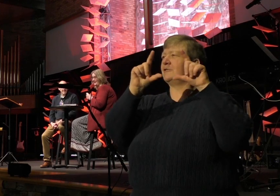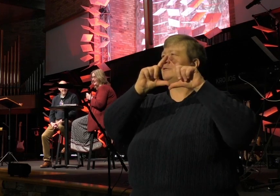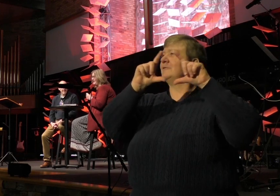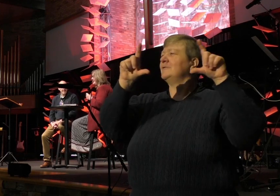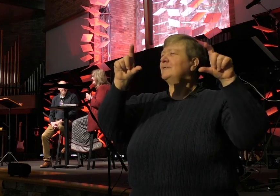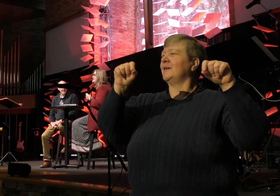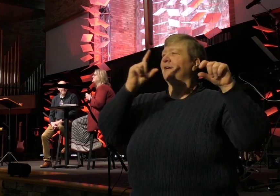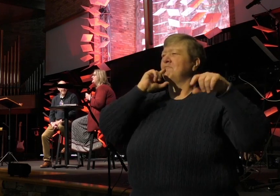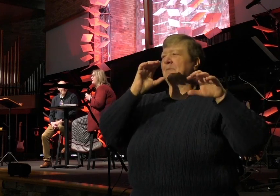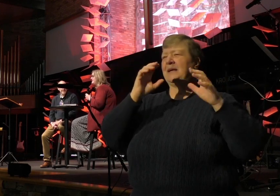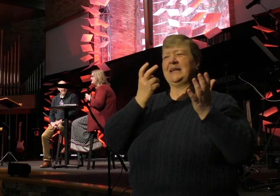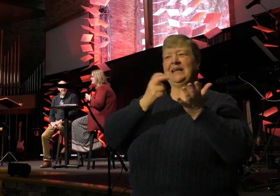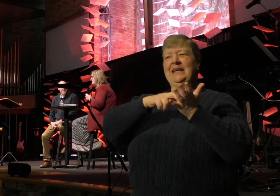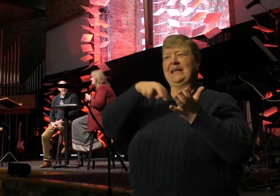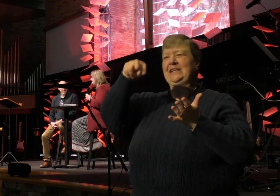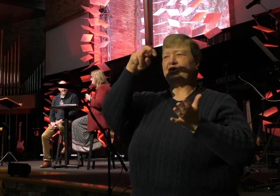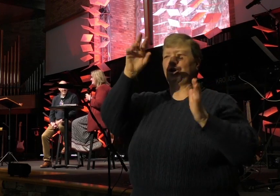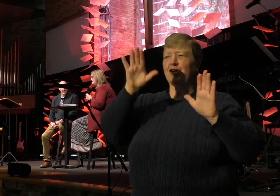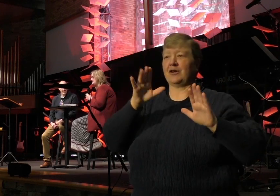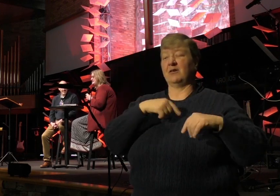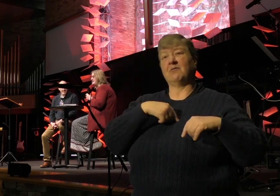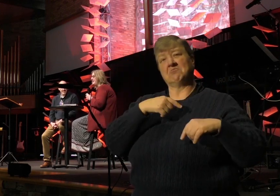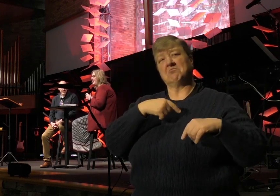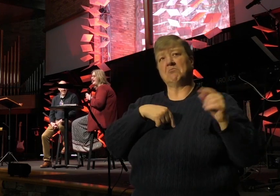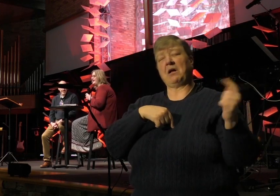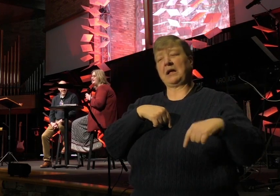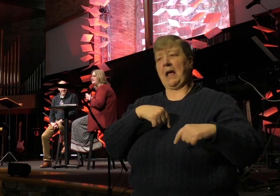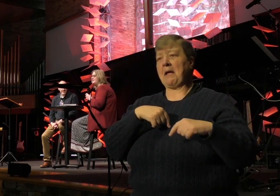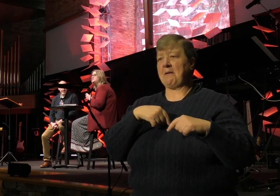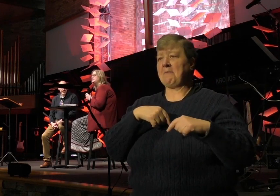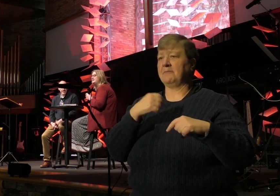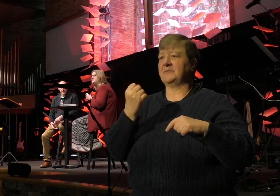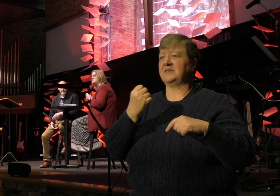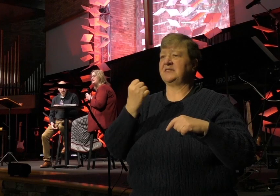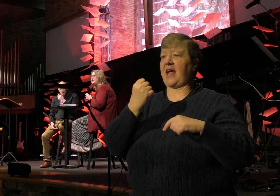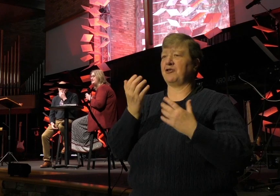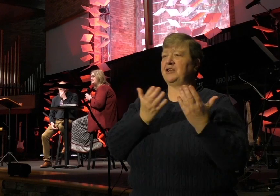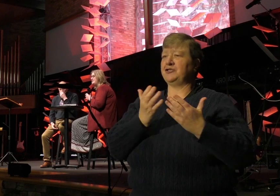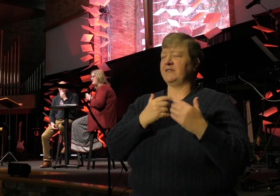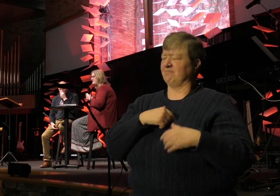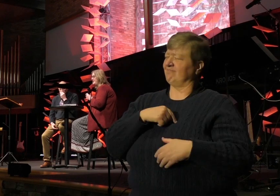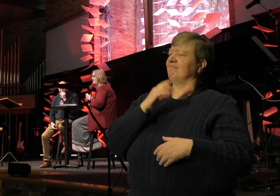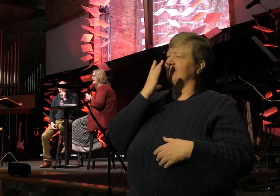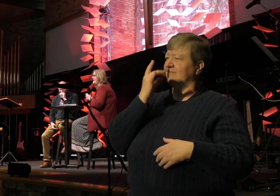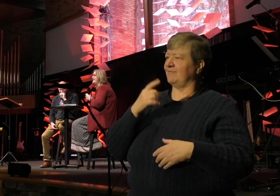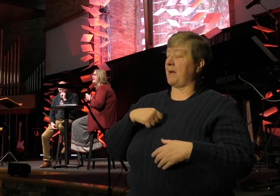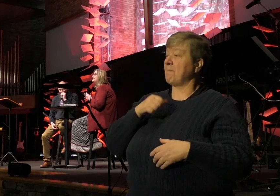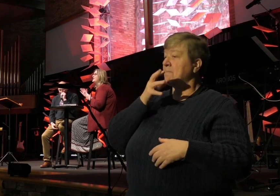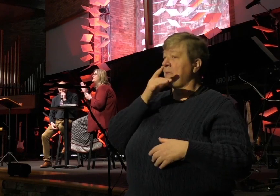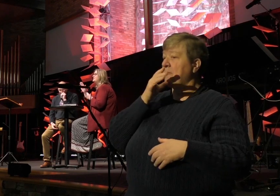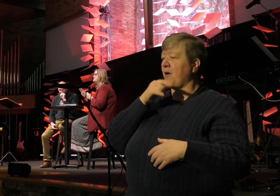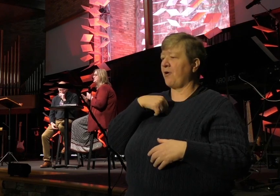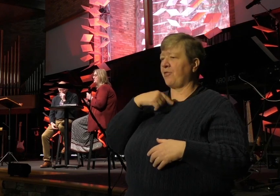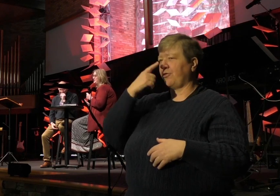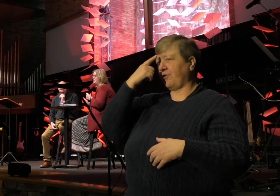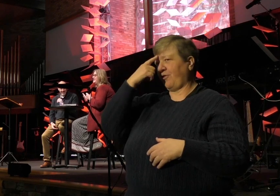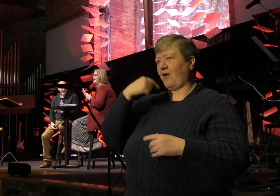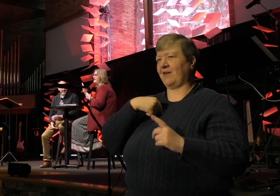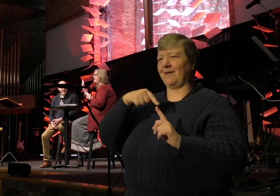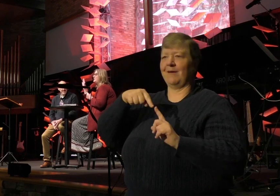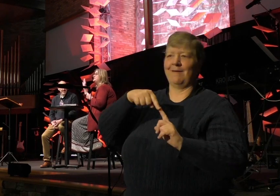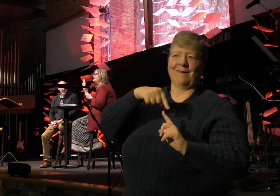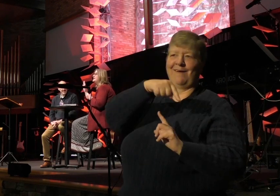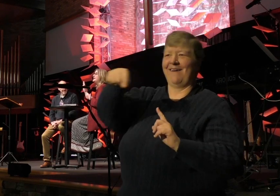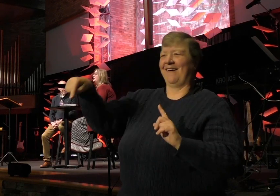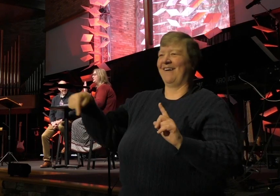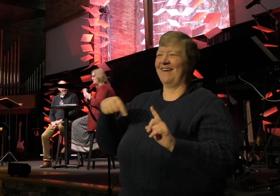for coming here, and I started coming to Saturday services. And it was really interesting because my mother felt that I had kind of come full circle, that